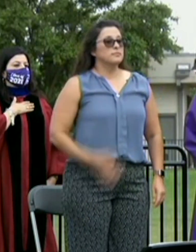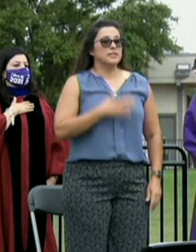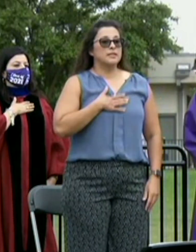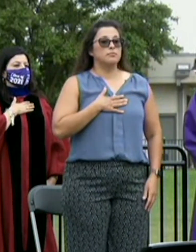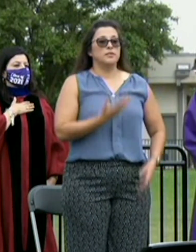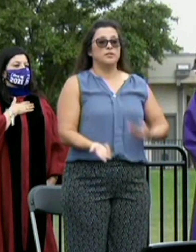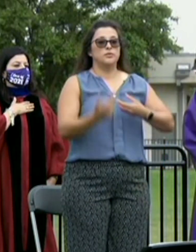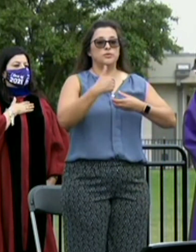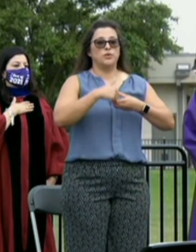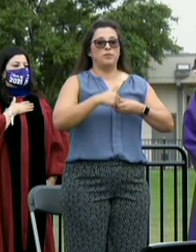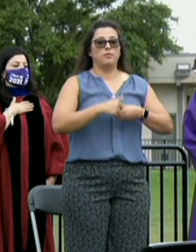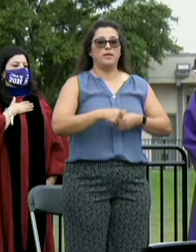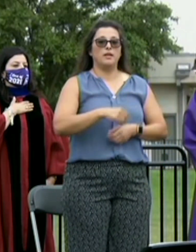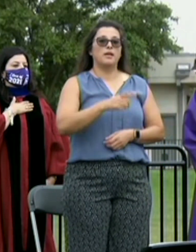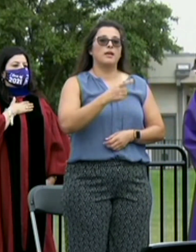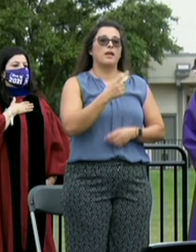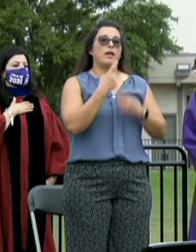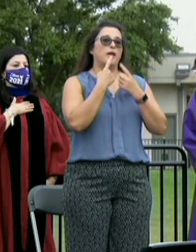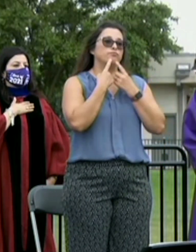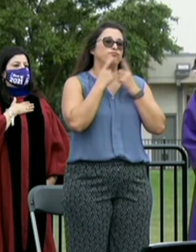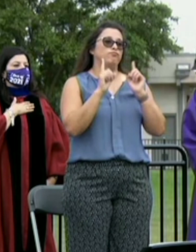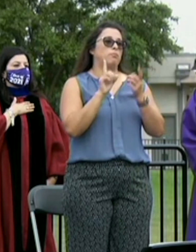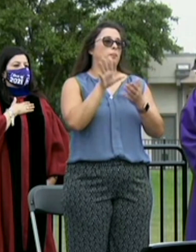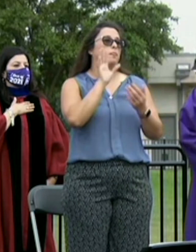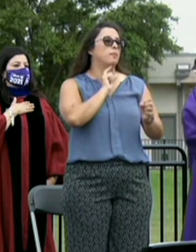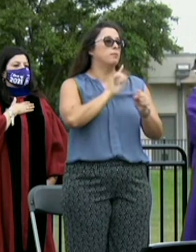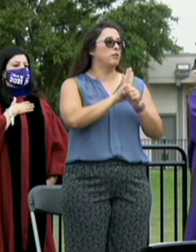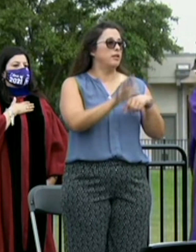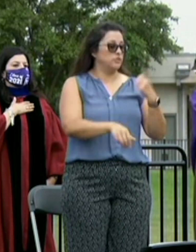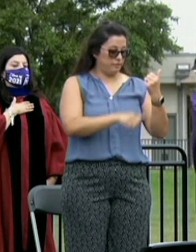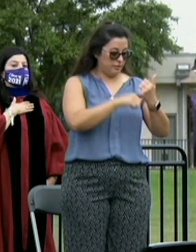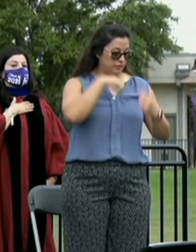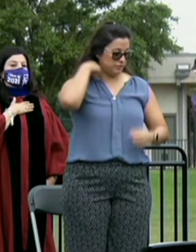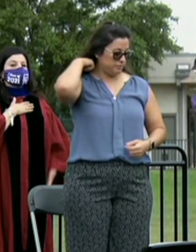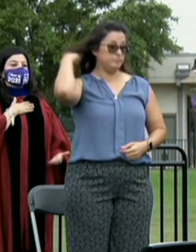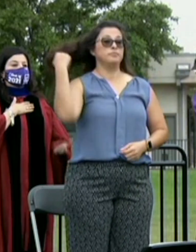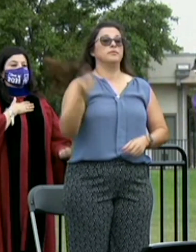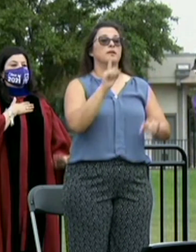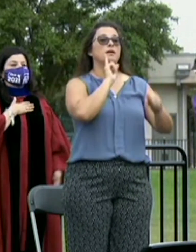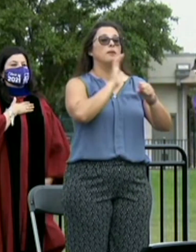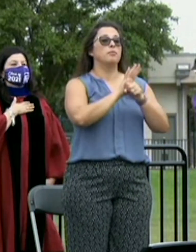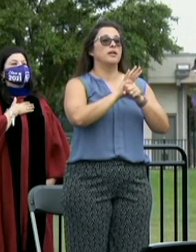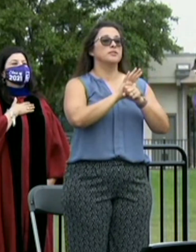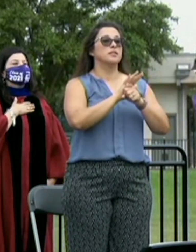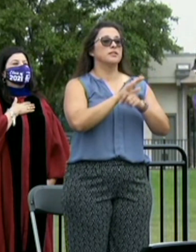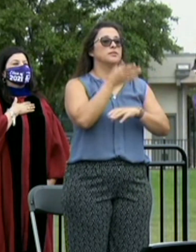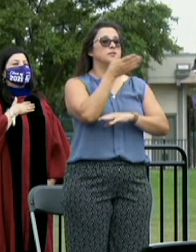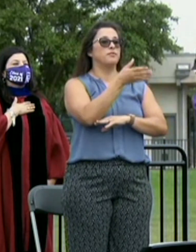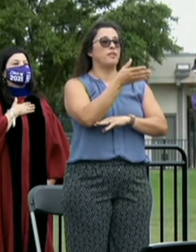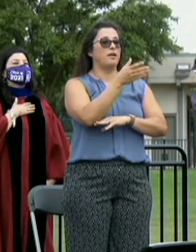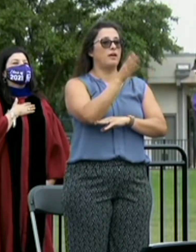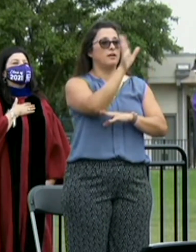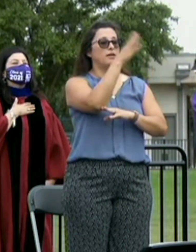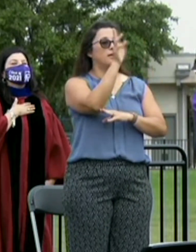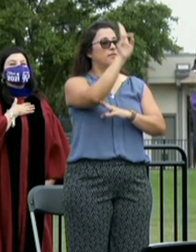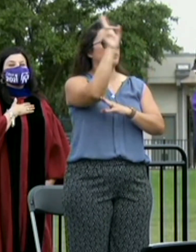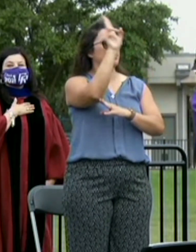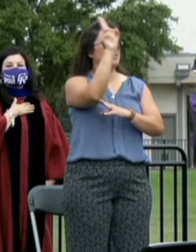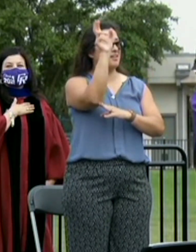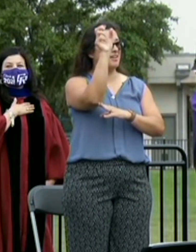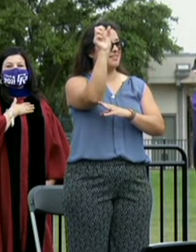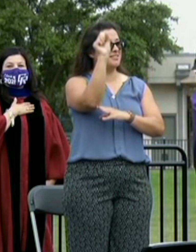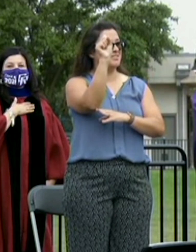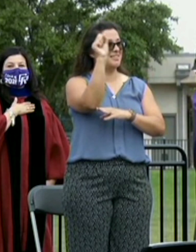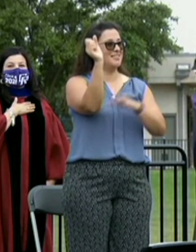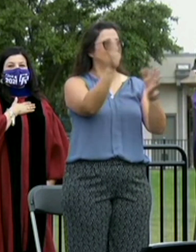Please join me in reciting the Pledge of Allegiance. I pledge allegiance to the flag of